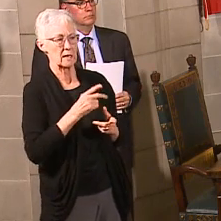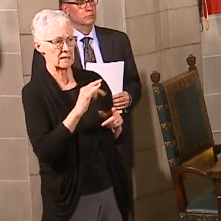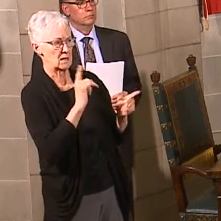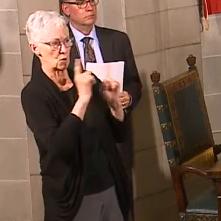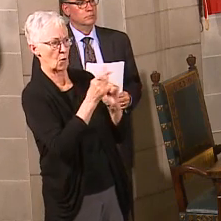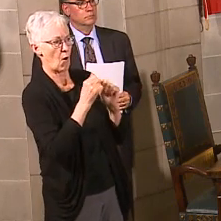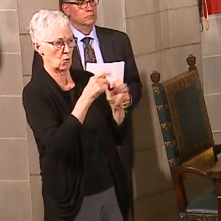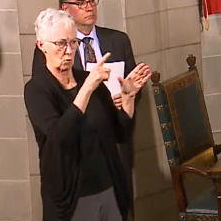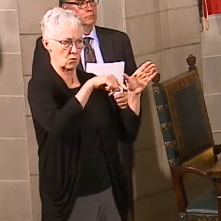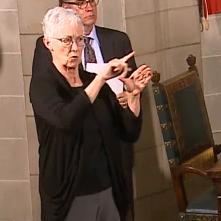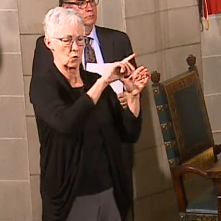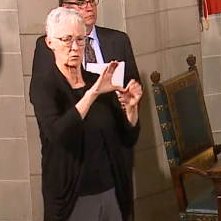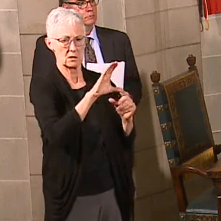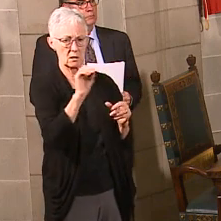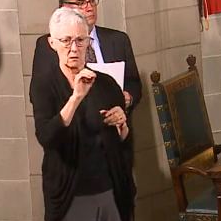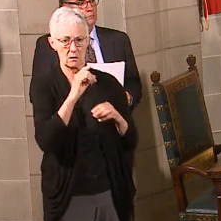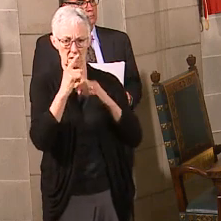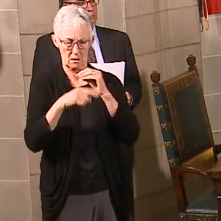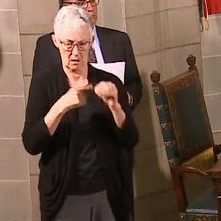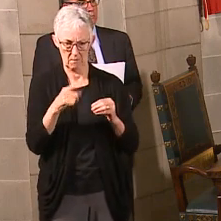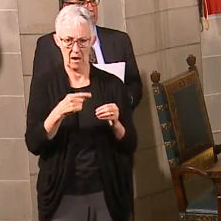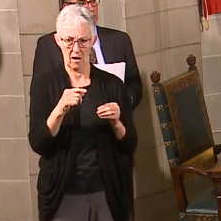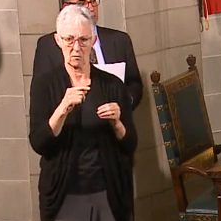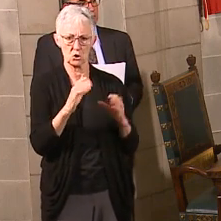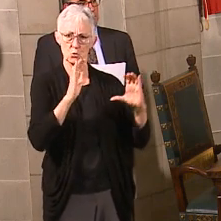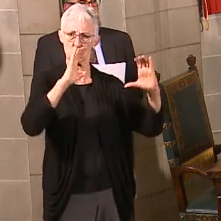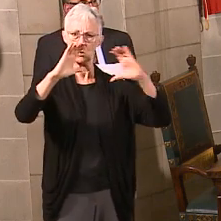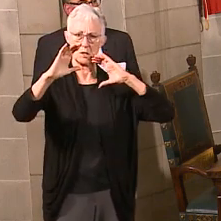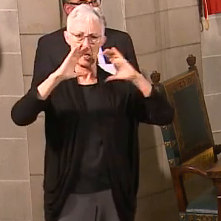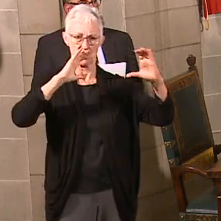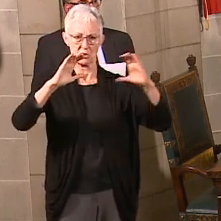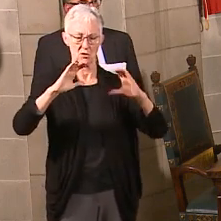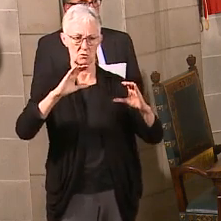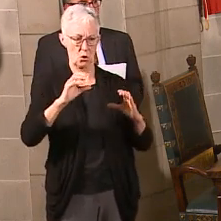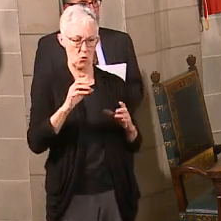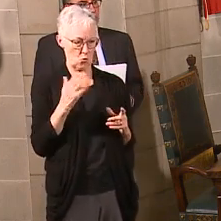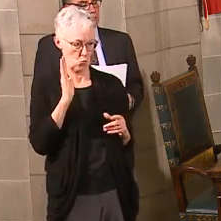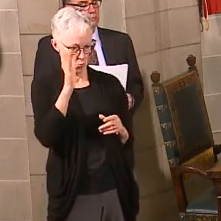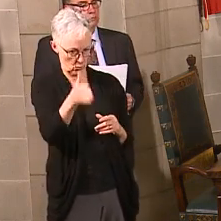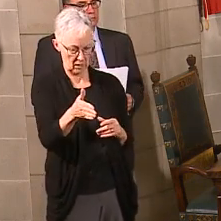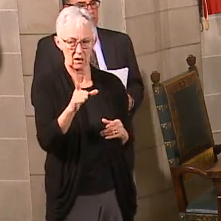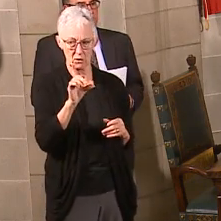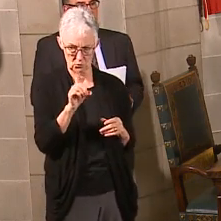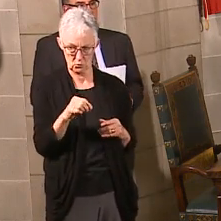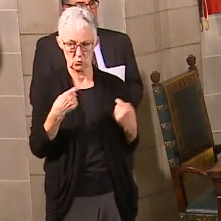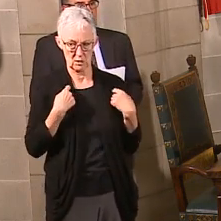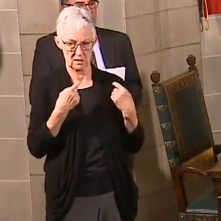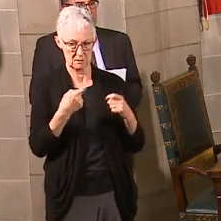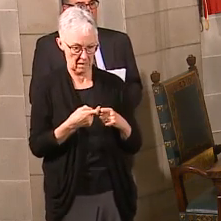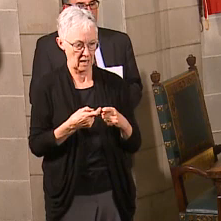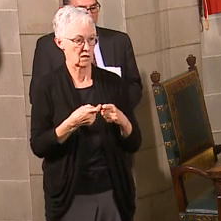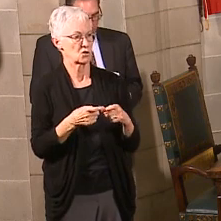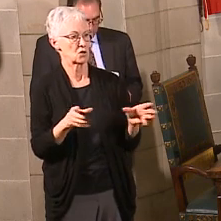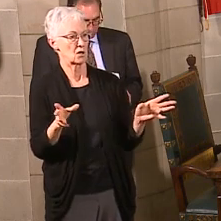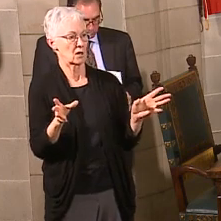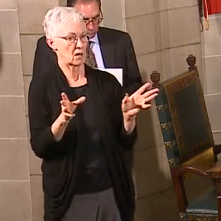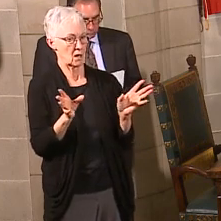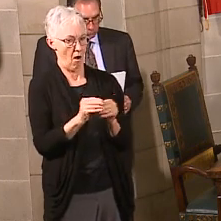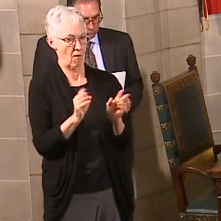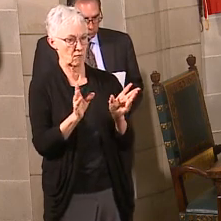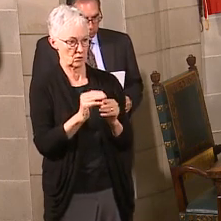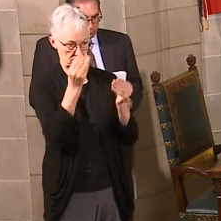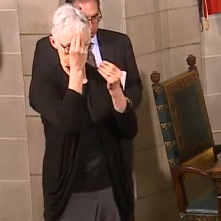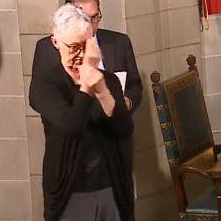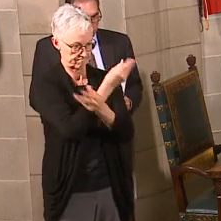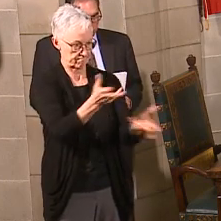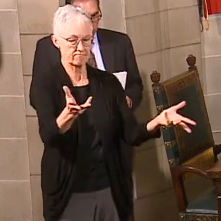here at 5 o'clock, we're gonna do a Spanish language press conference to be able to do, again, a better job with regard to how we're communicating to those